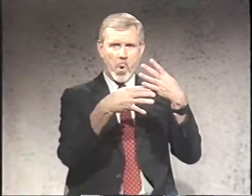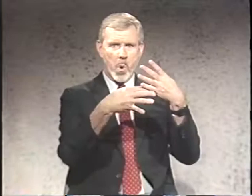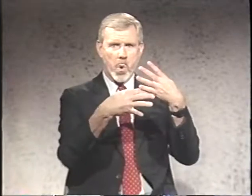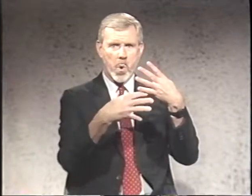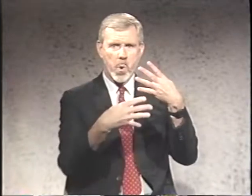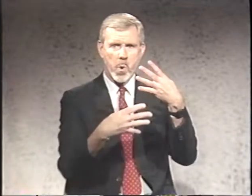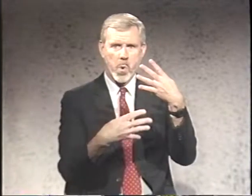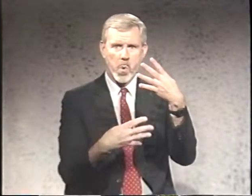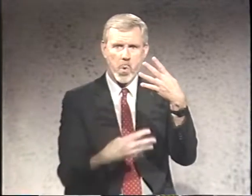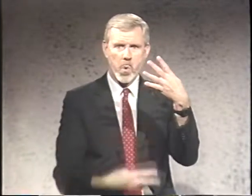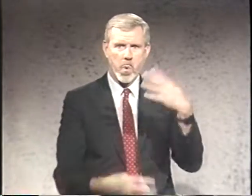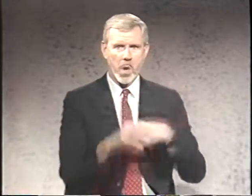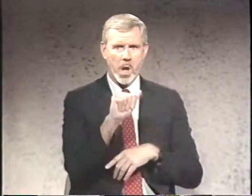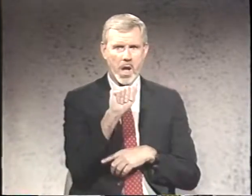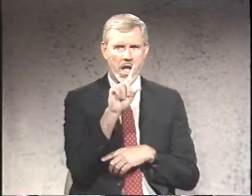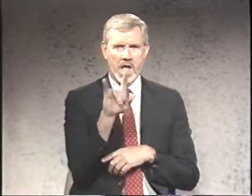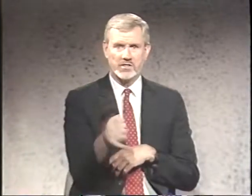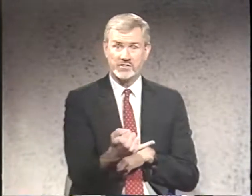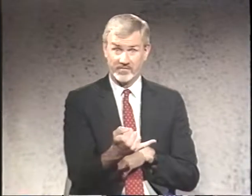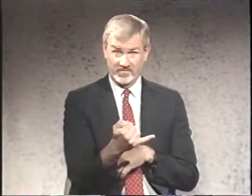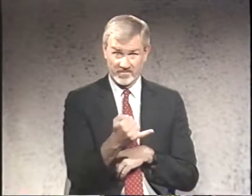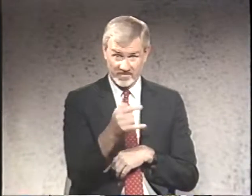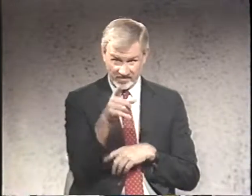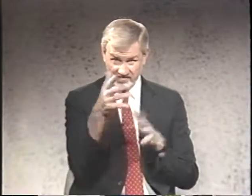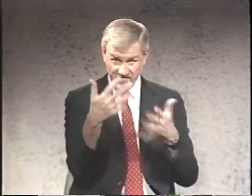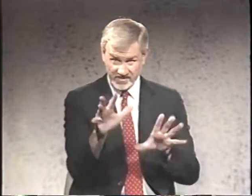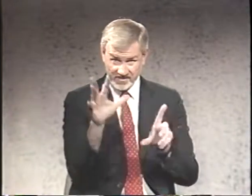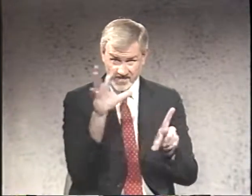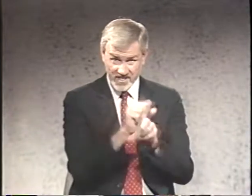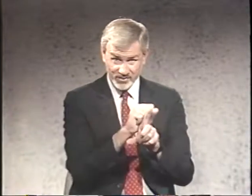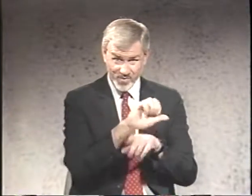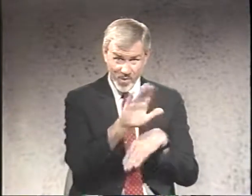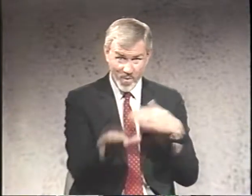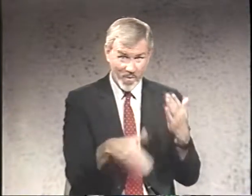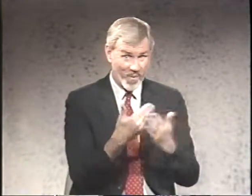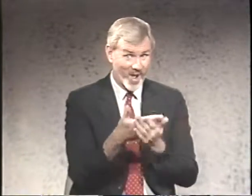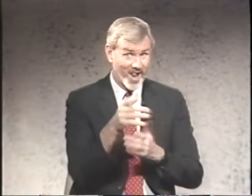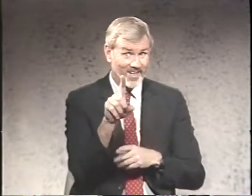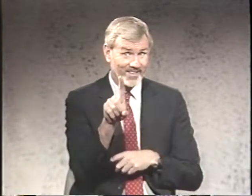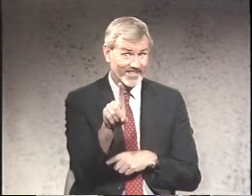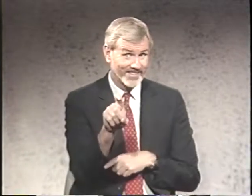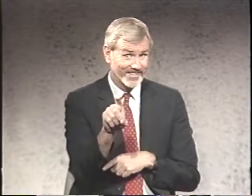That was quite a list of adjectives. Did you catch them all?